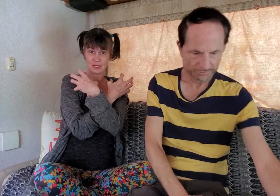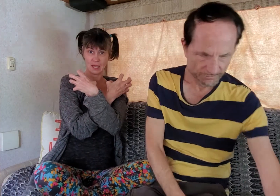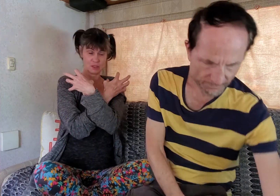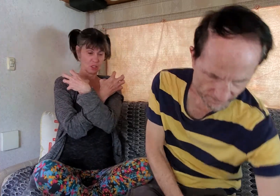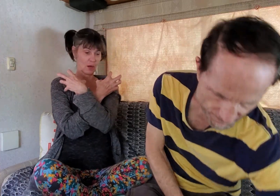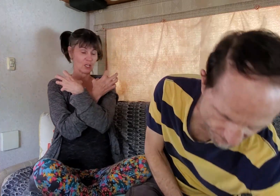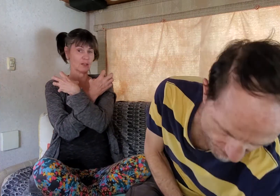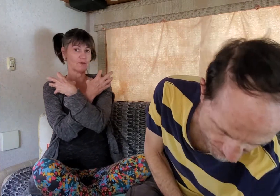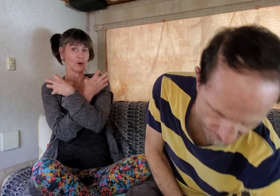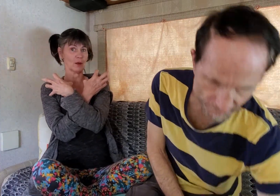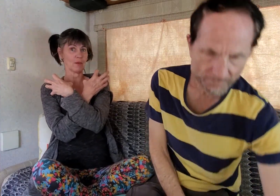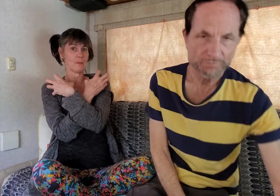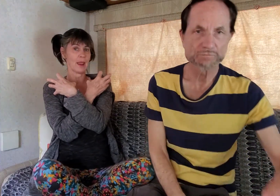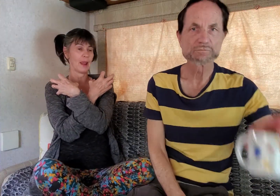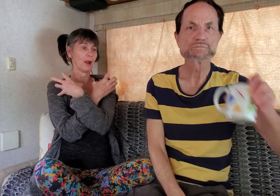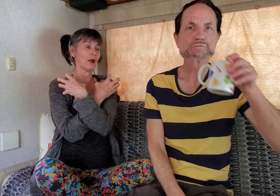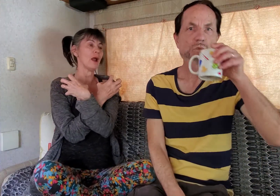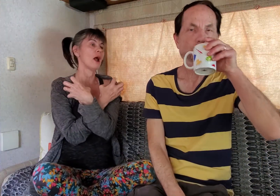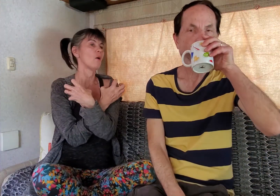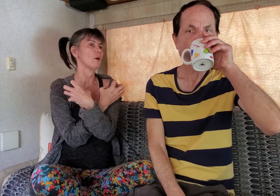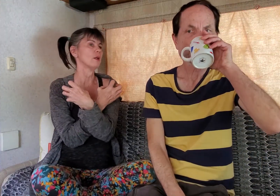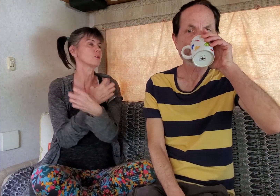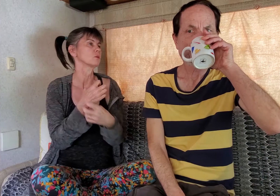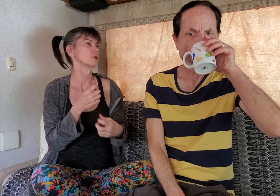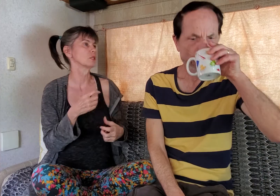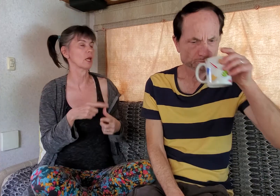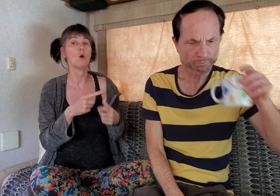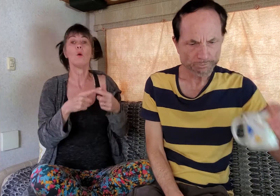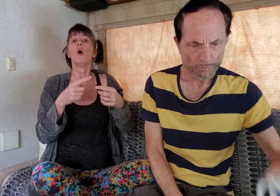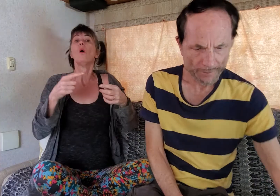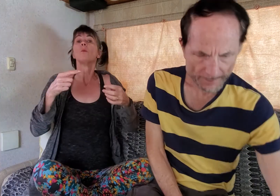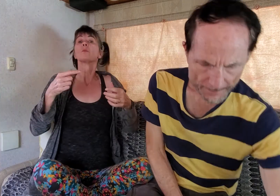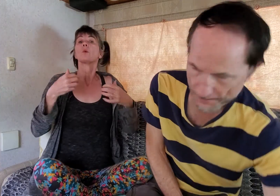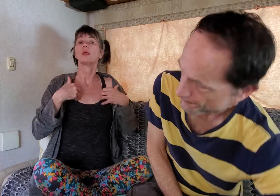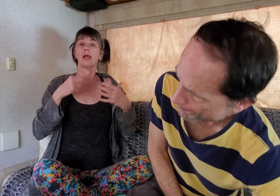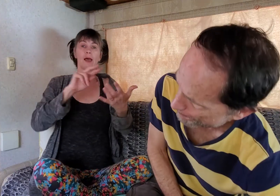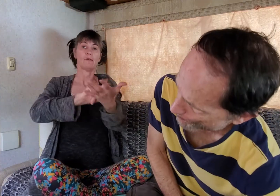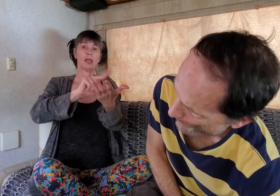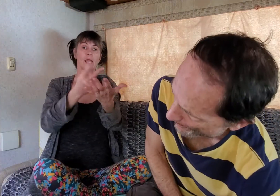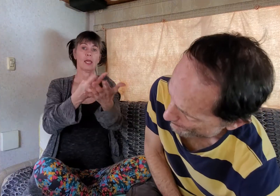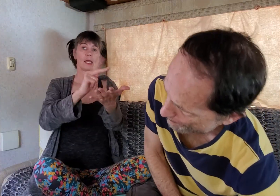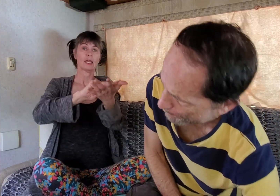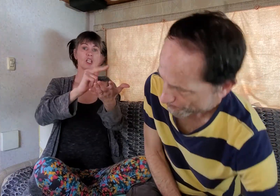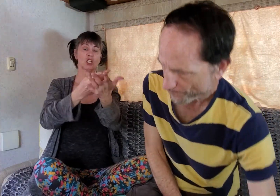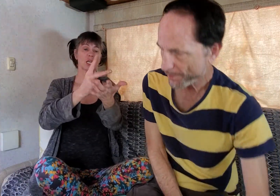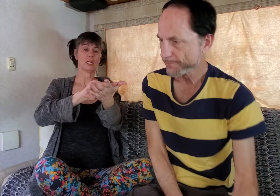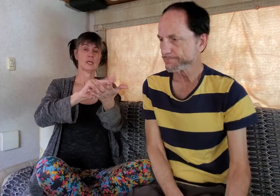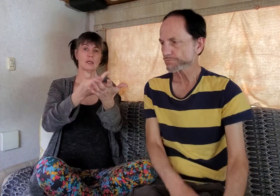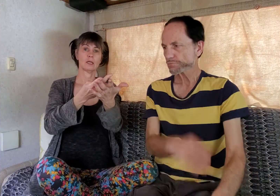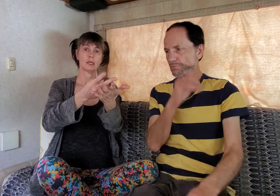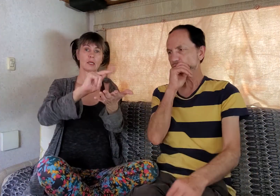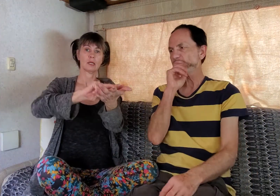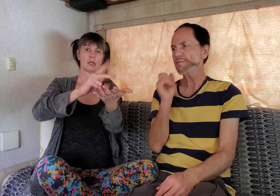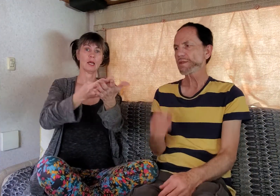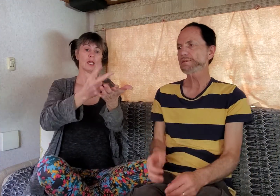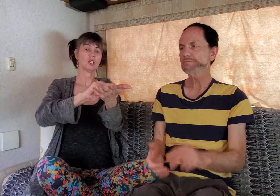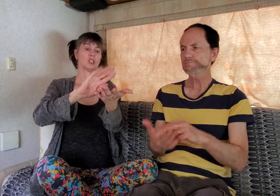got the scratchy fur, the bear. What else do we just say? Oh, we have a kitchen. A kitchen is